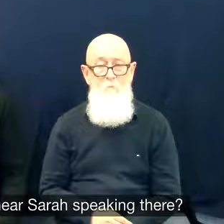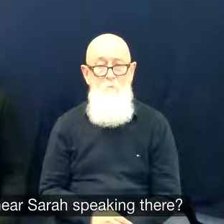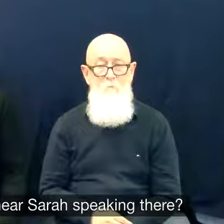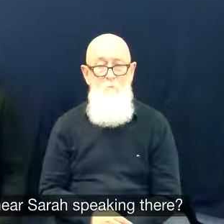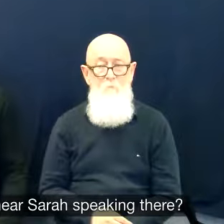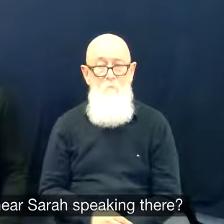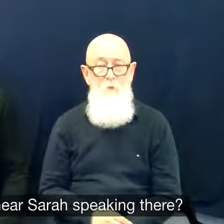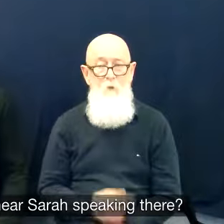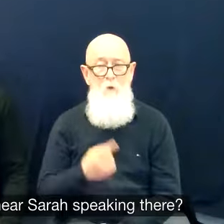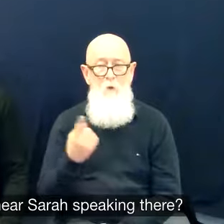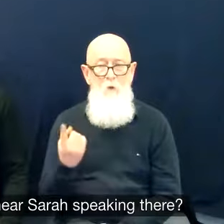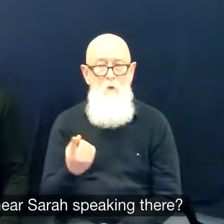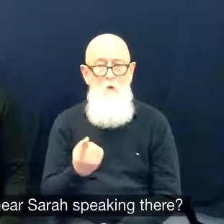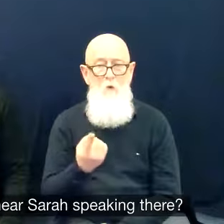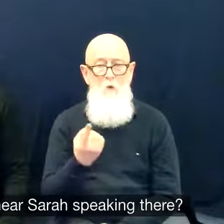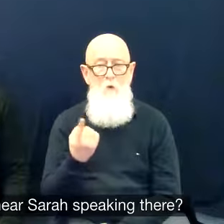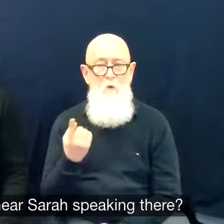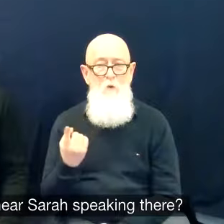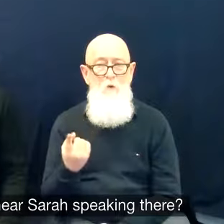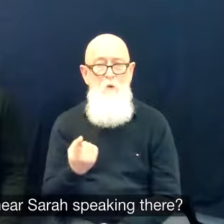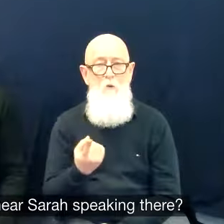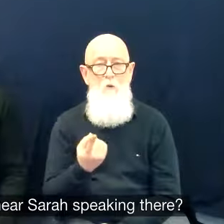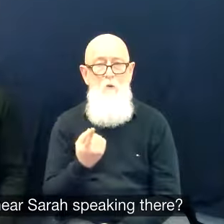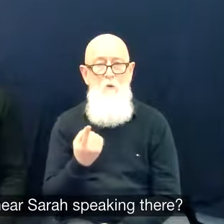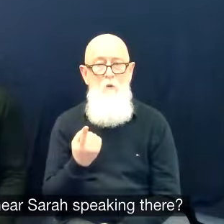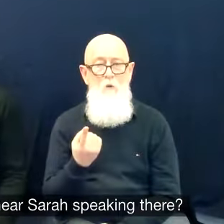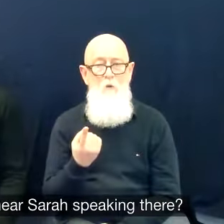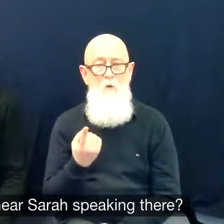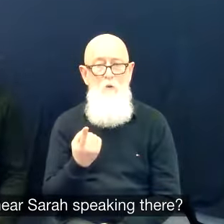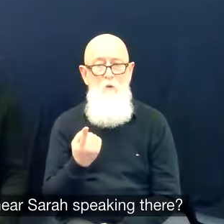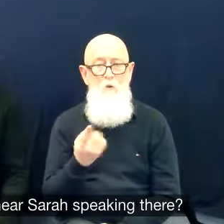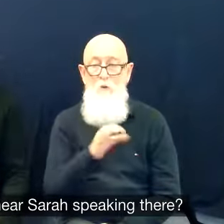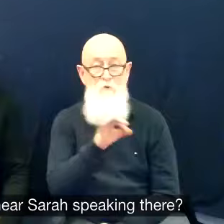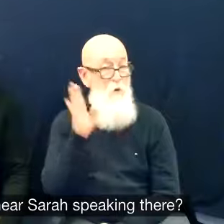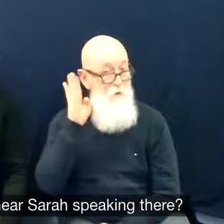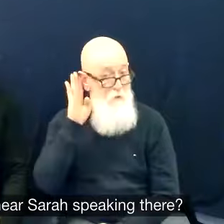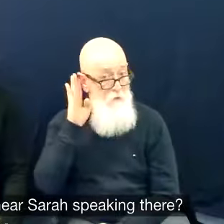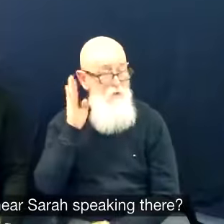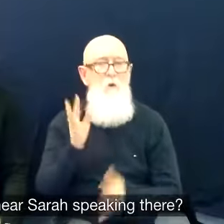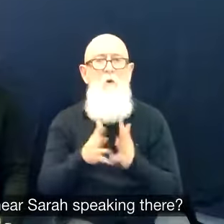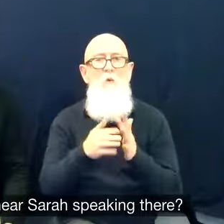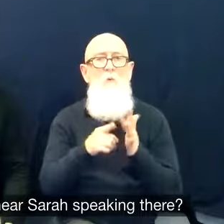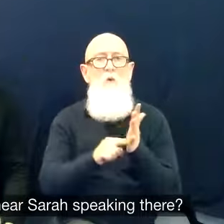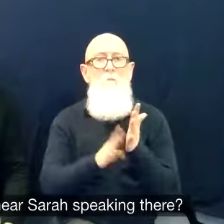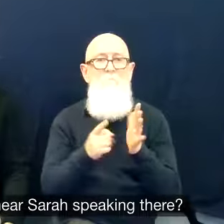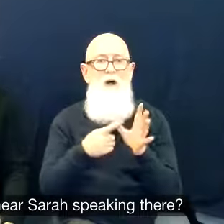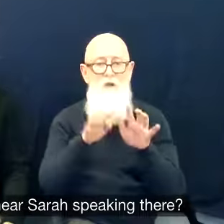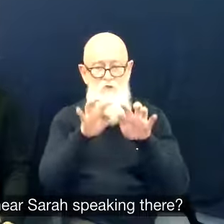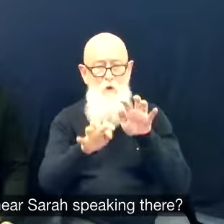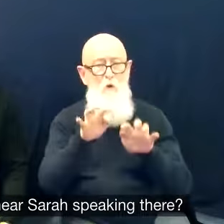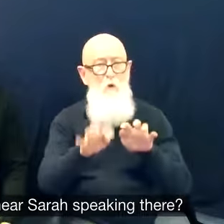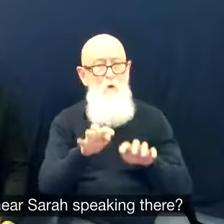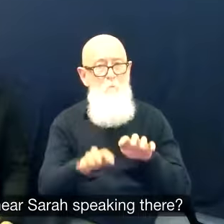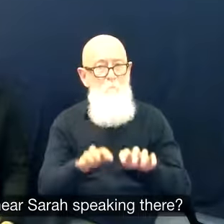For those that didn't hear Sarah, Wilma had put some information down about